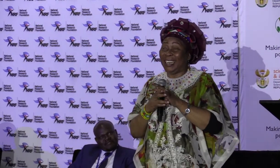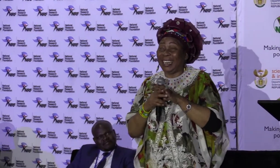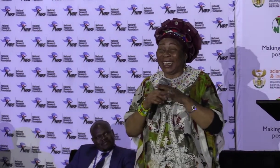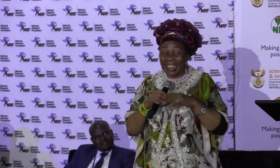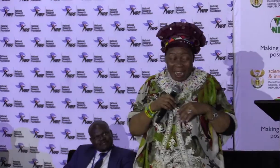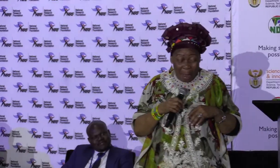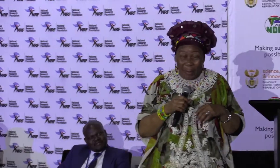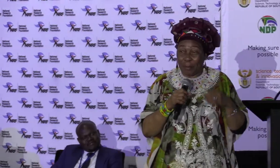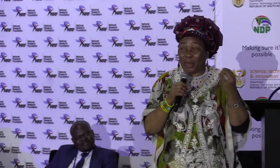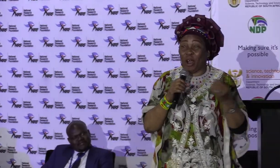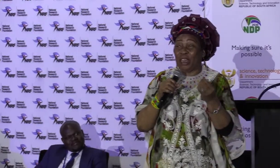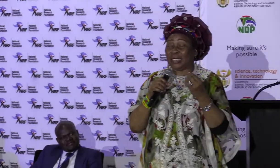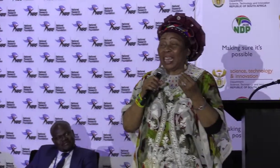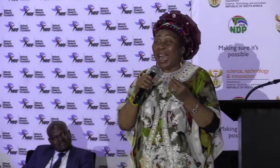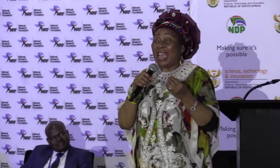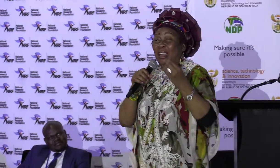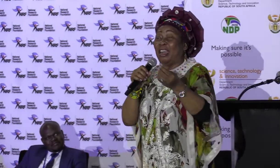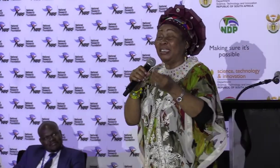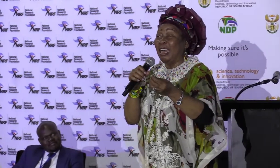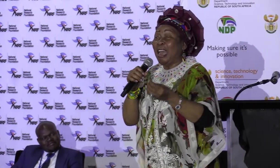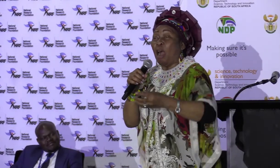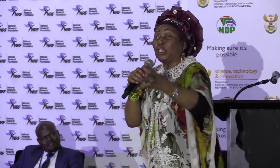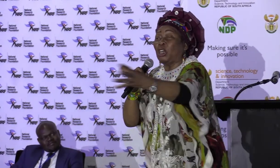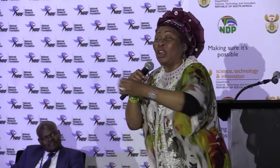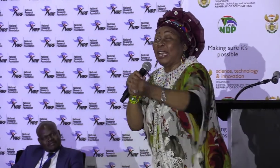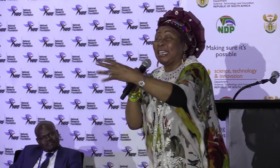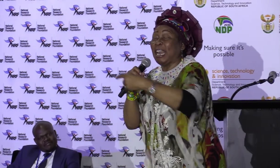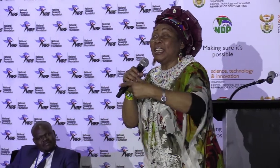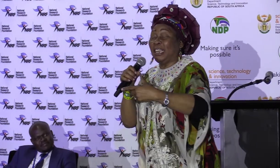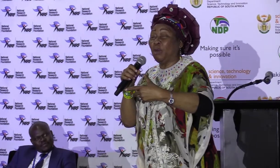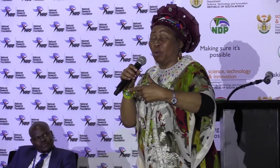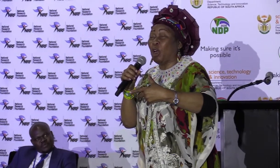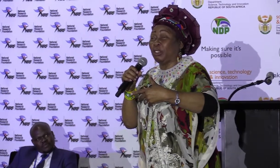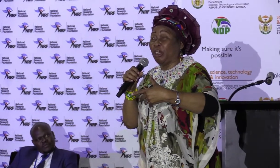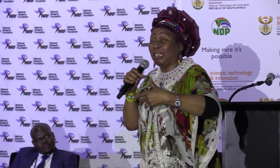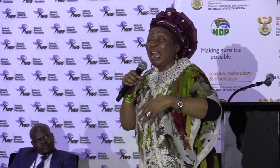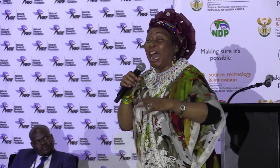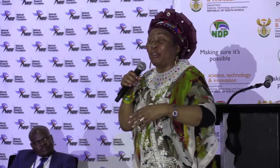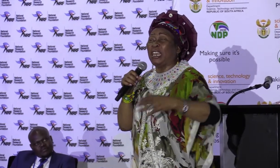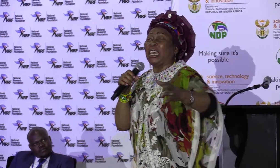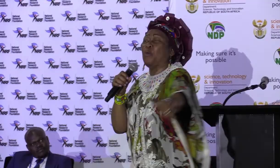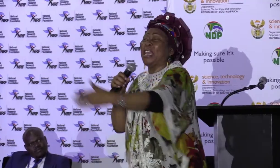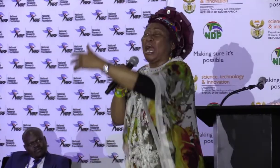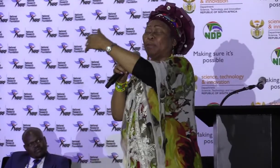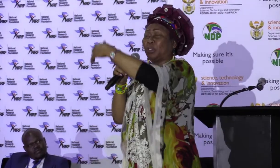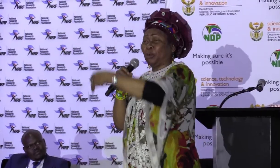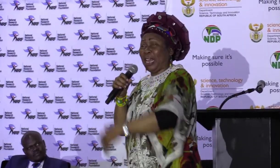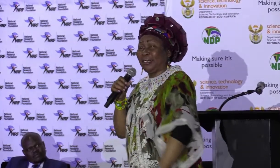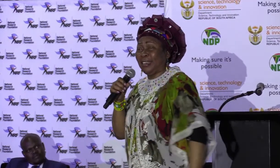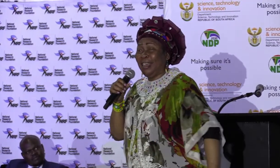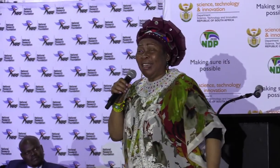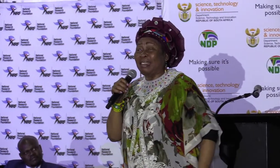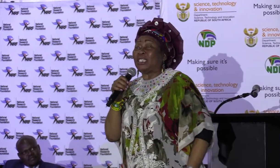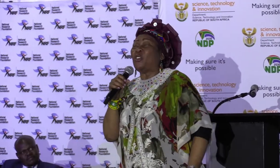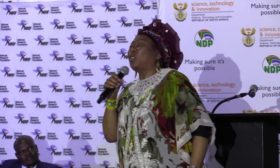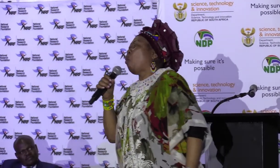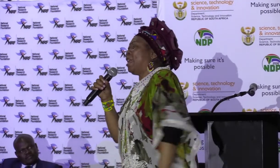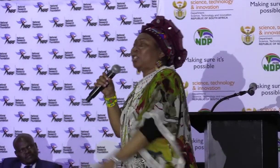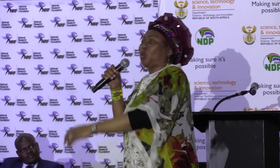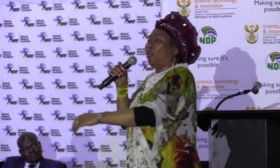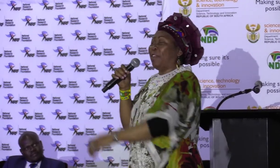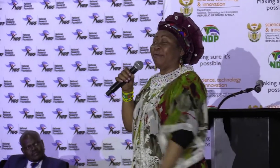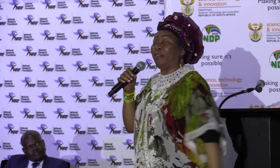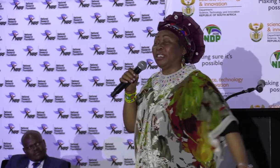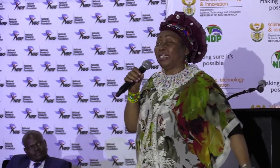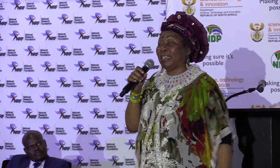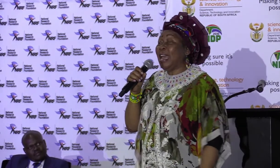write. But because I heard how she collected anything with words on it, I thought I can wake up the suitcase. There's not